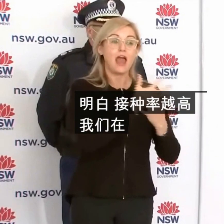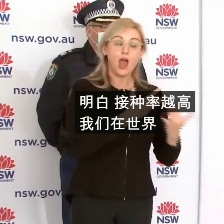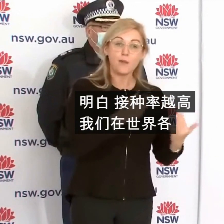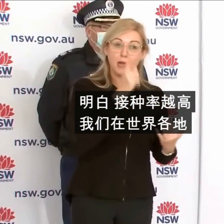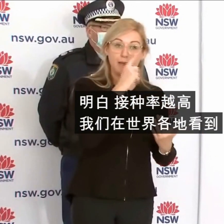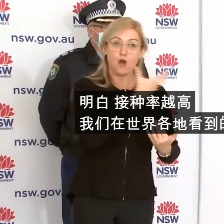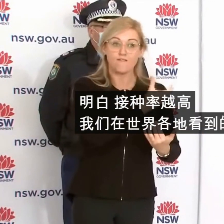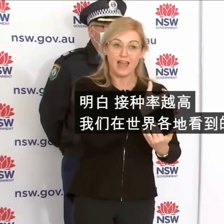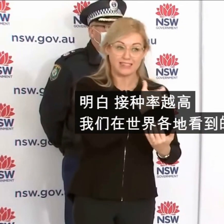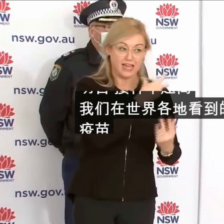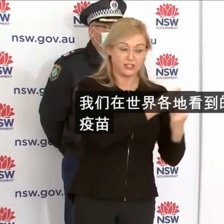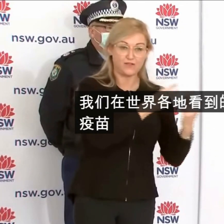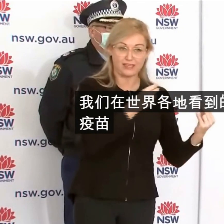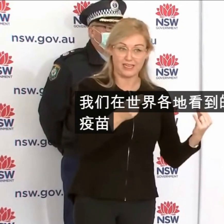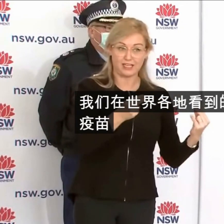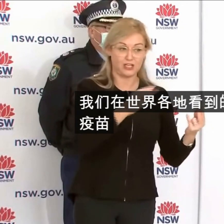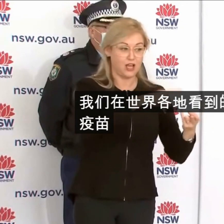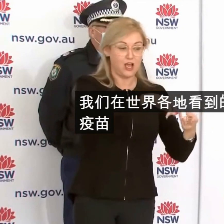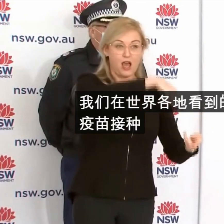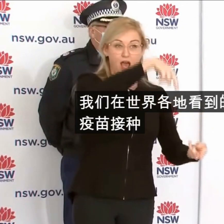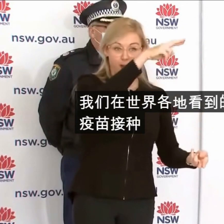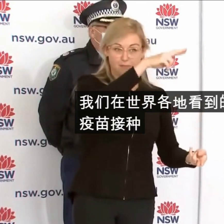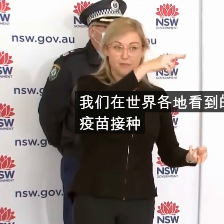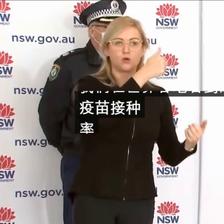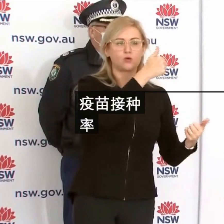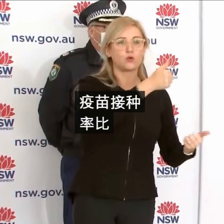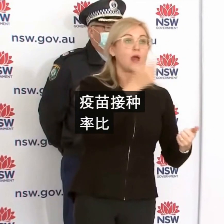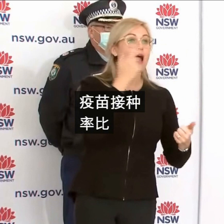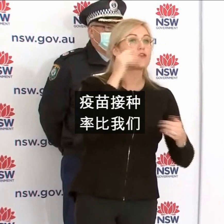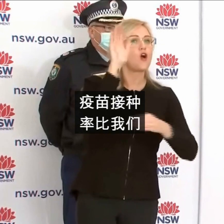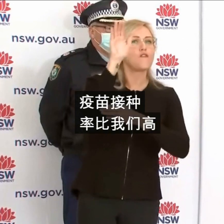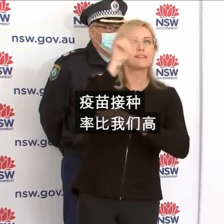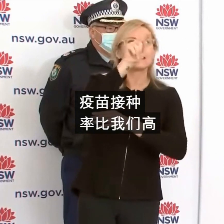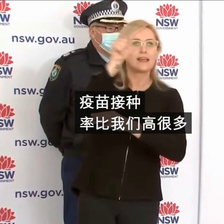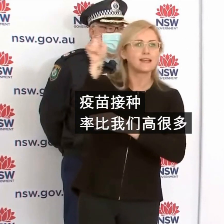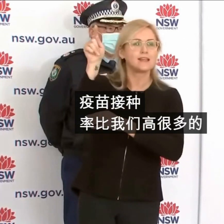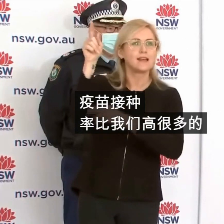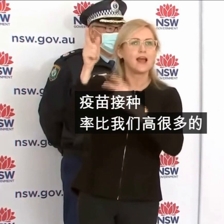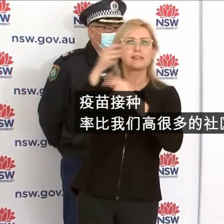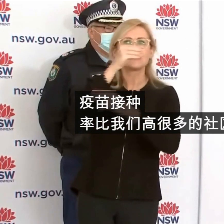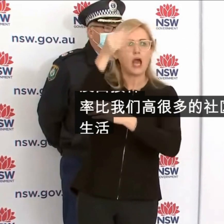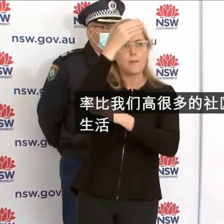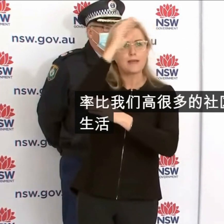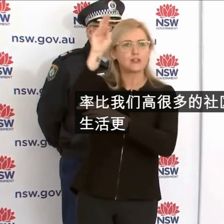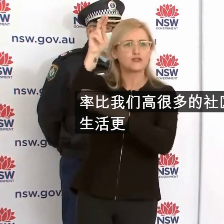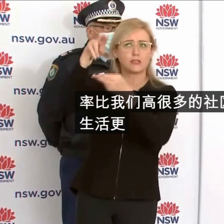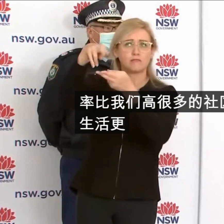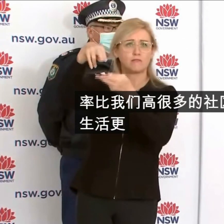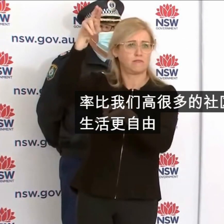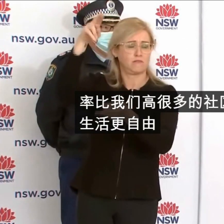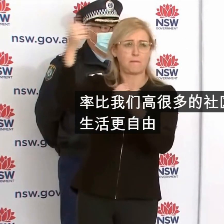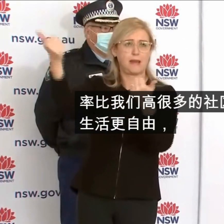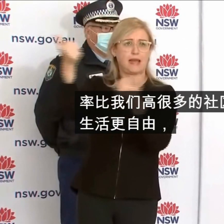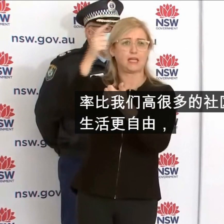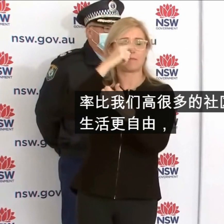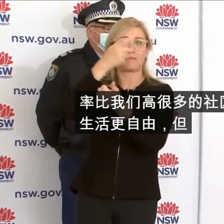rates, and we're seeing around the world communities that have got vaccination rates higher than ours, not very much higher, are